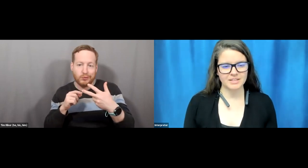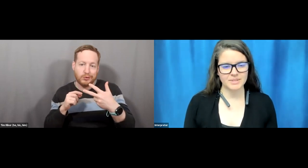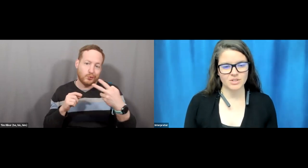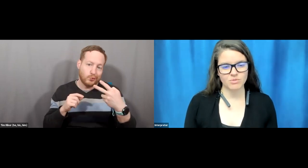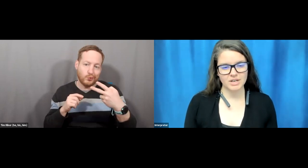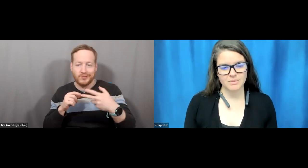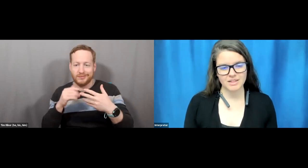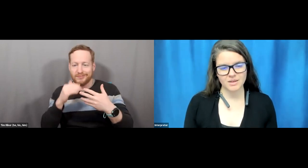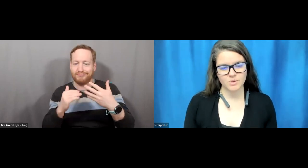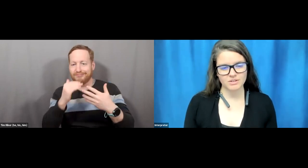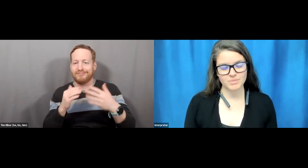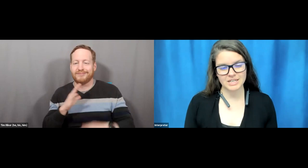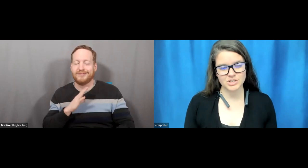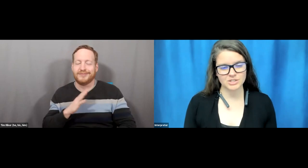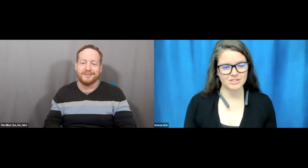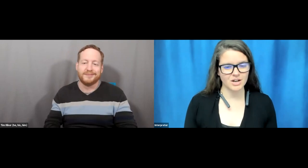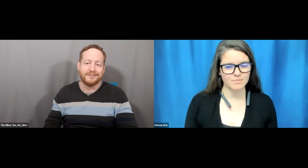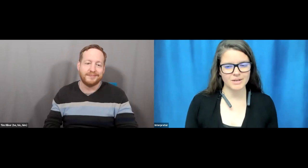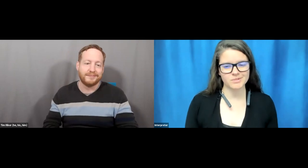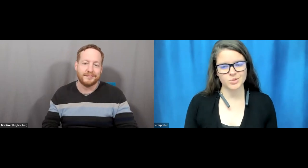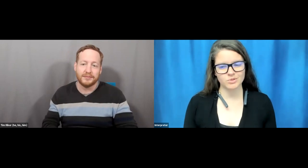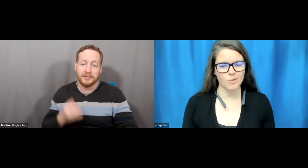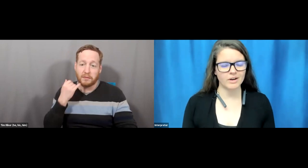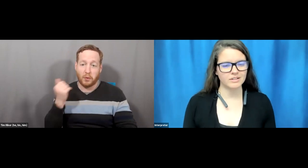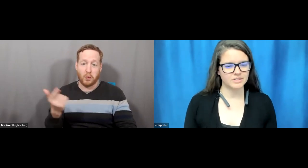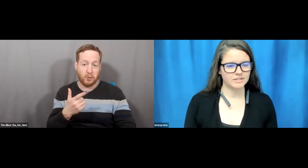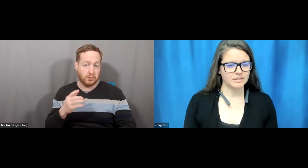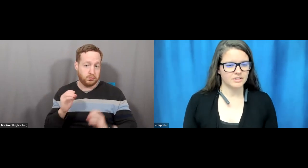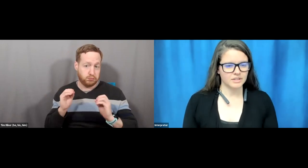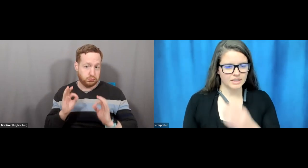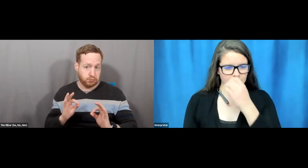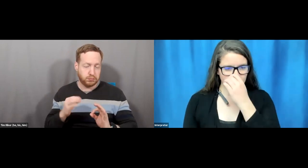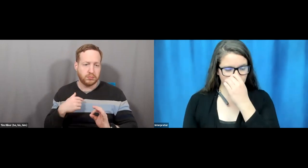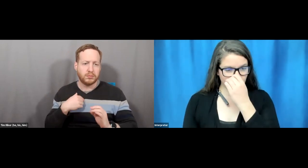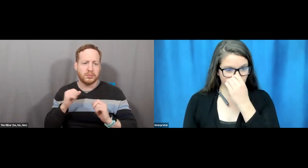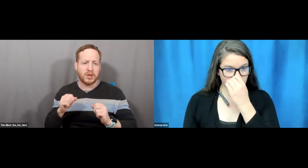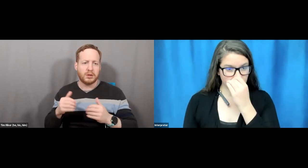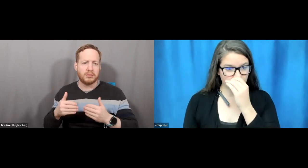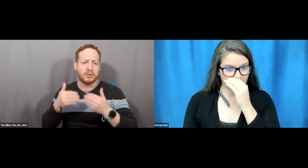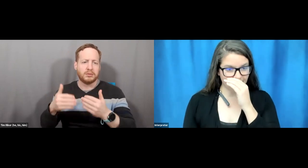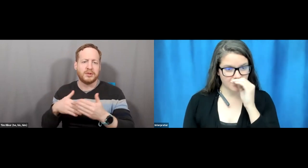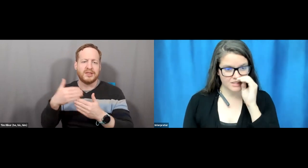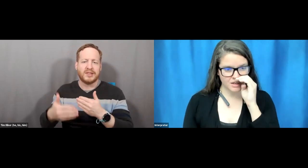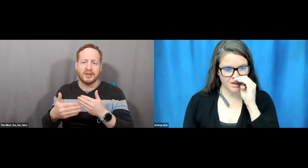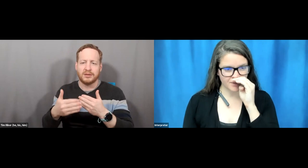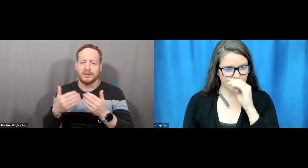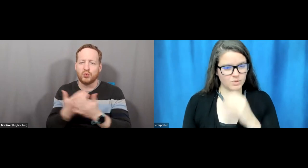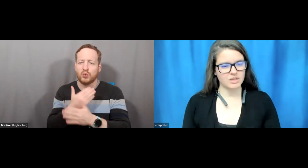limit to three, but I think we could potentially talk about 2 to 4. If you're all good with that, then we can